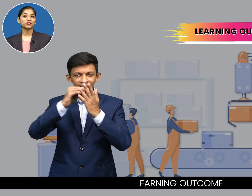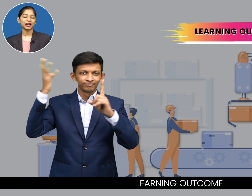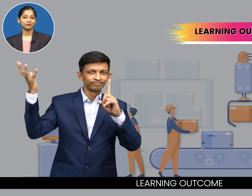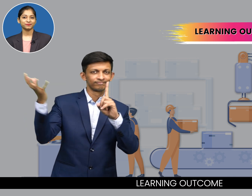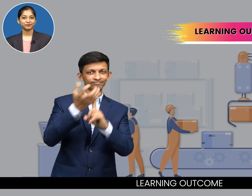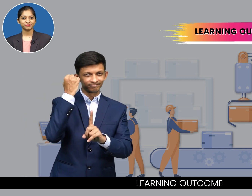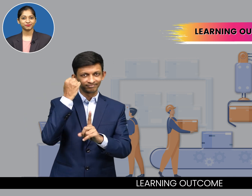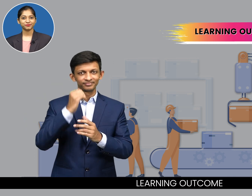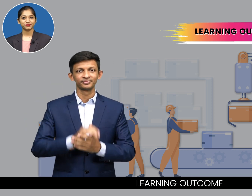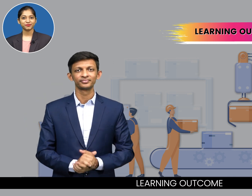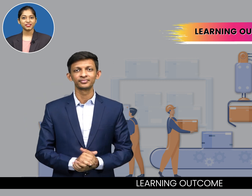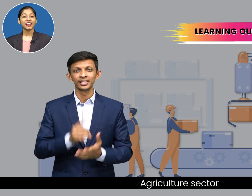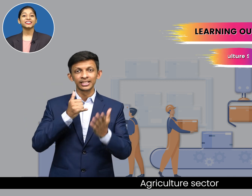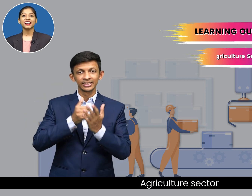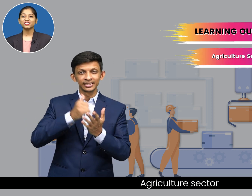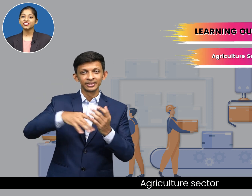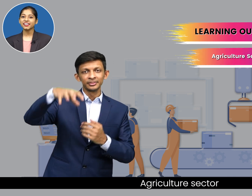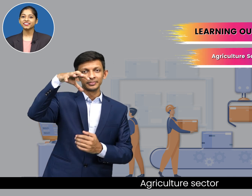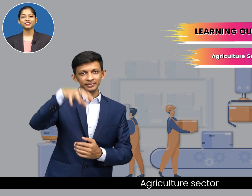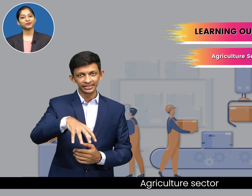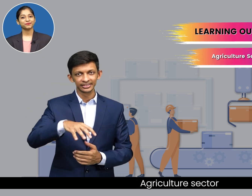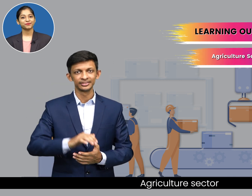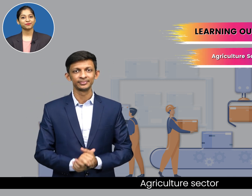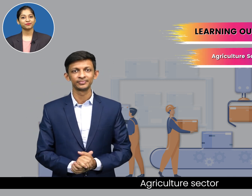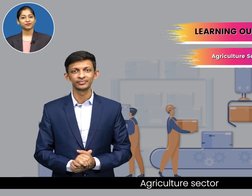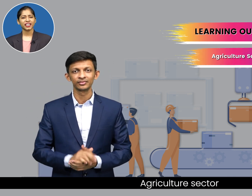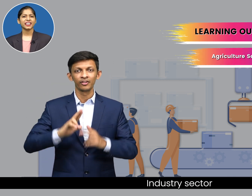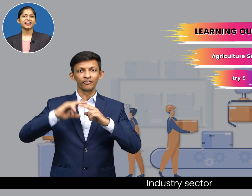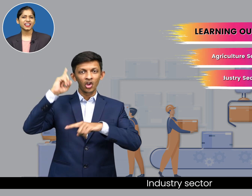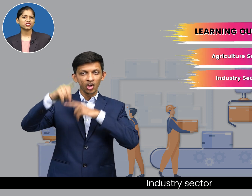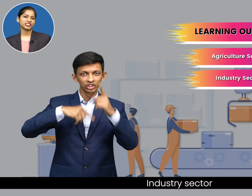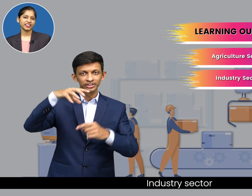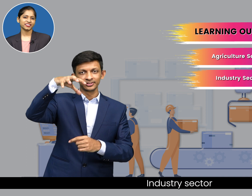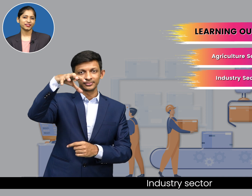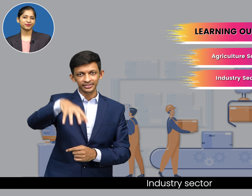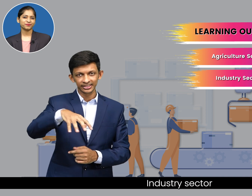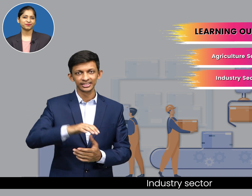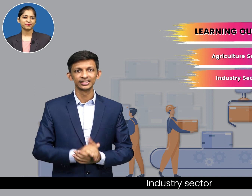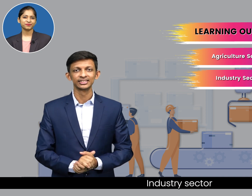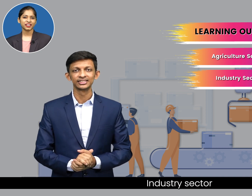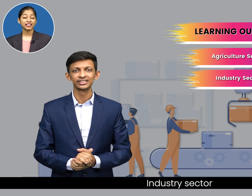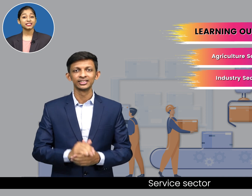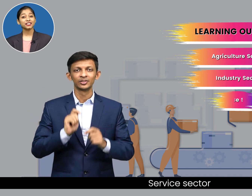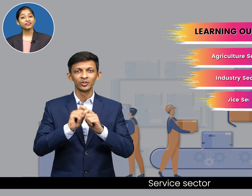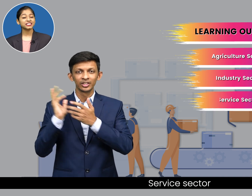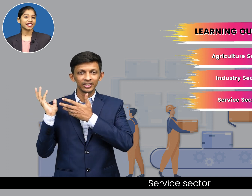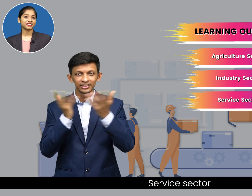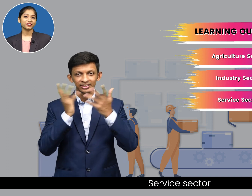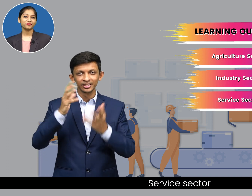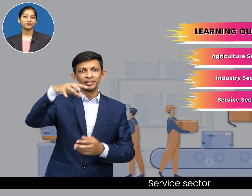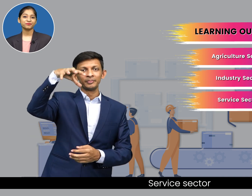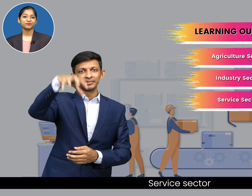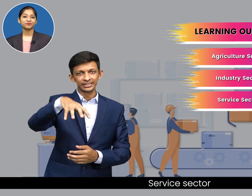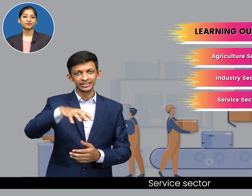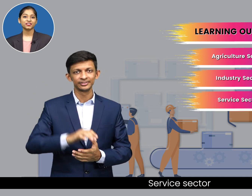Learning outcome: agriculture sector, industry sector, service